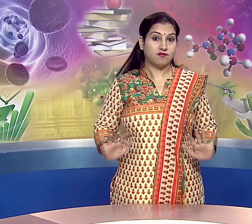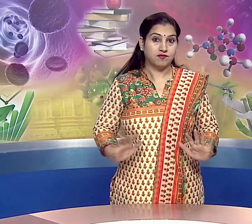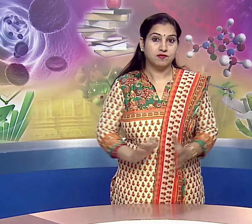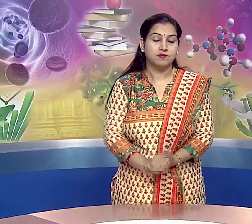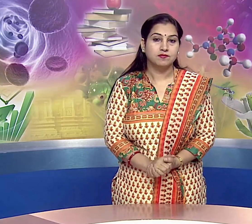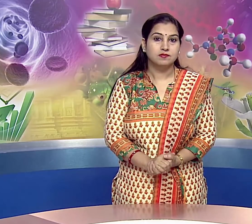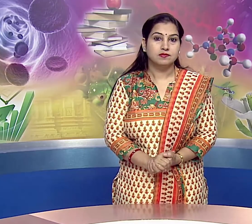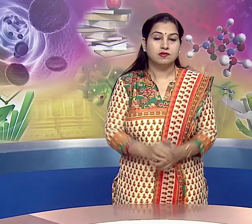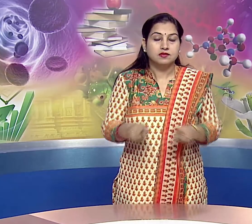and sealed properly.